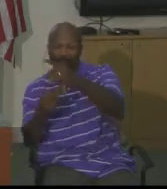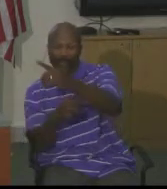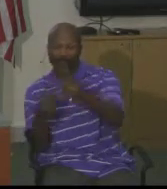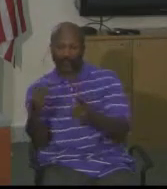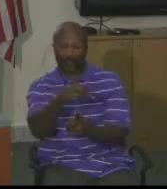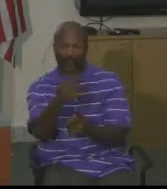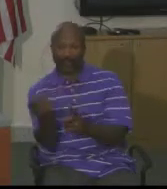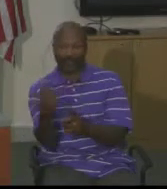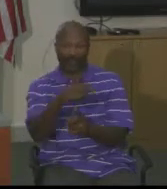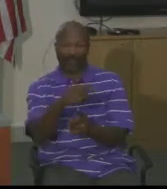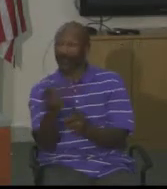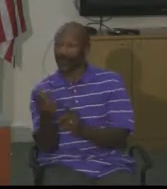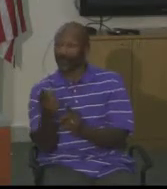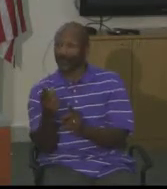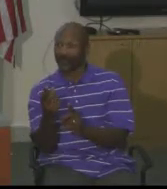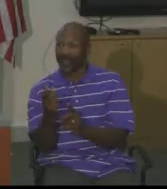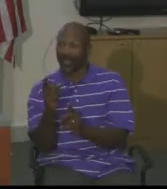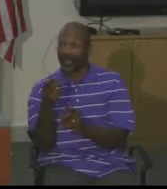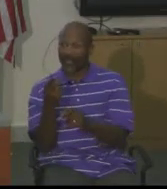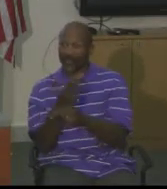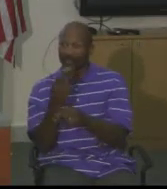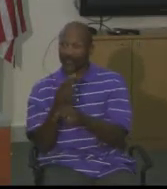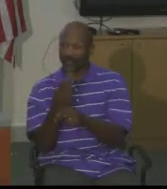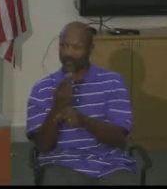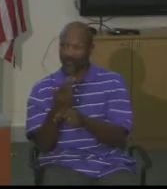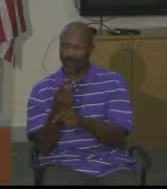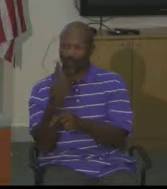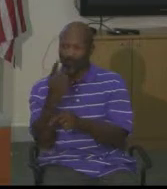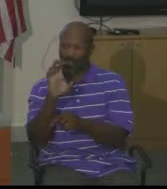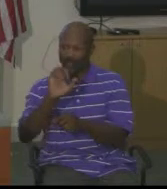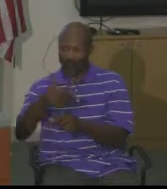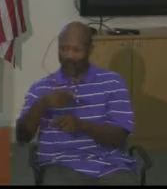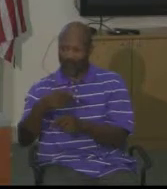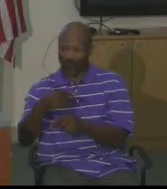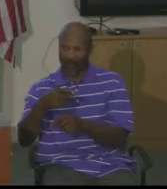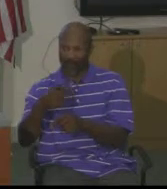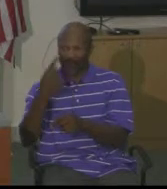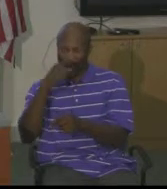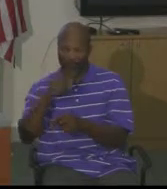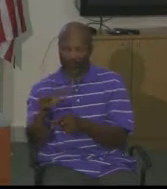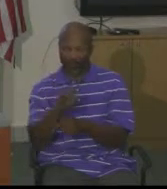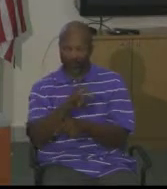it's a converter chip, but it has to occupy at least one